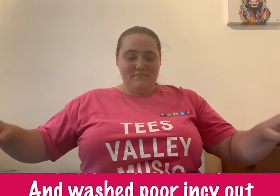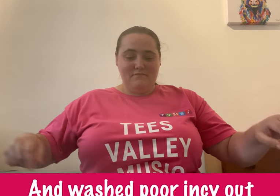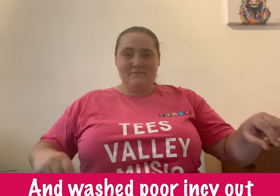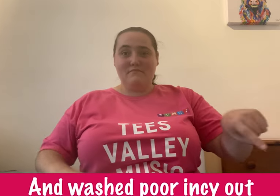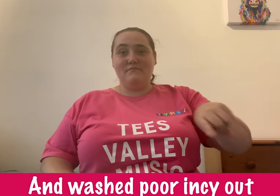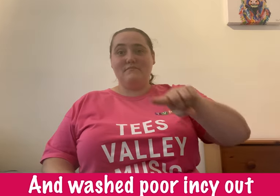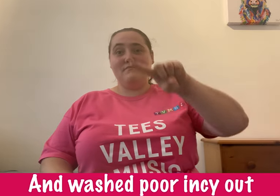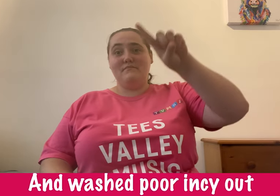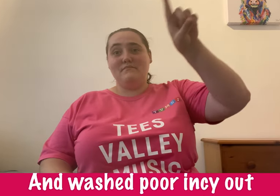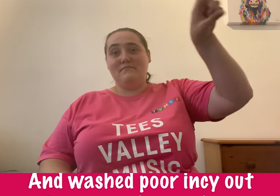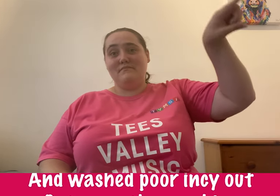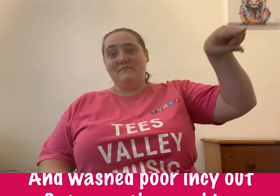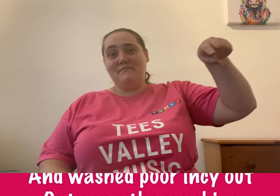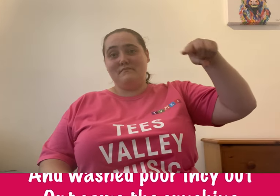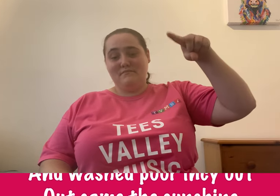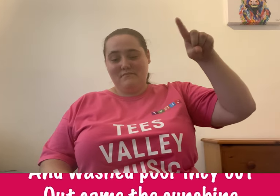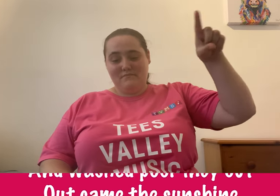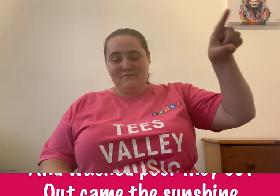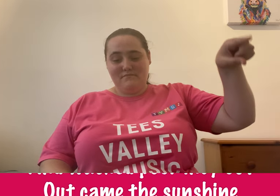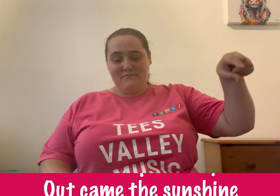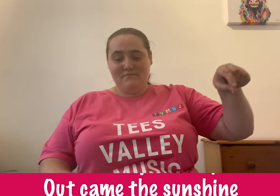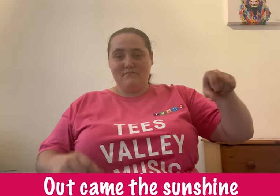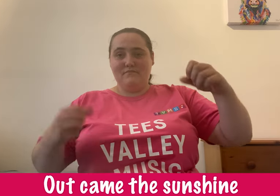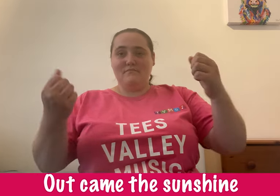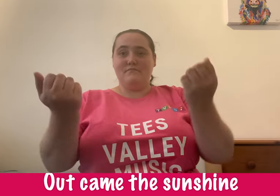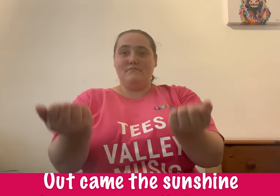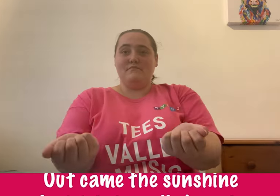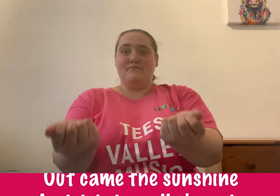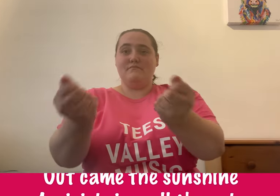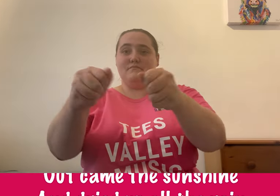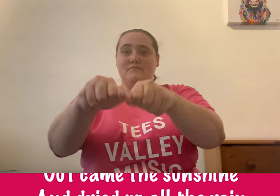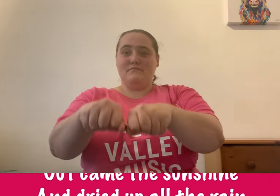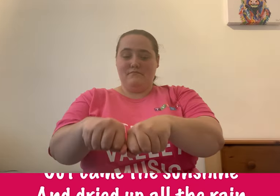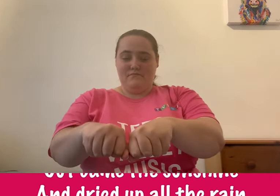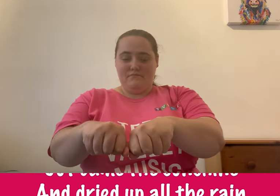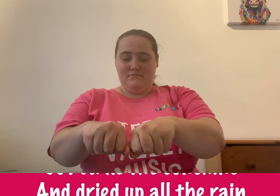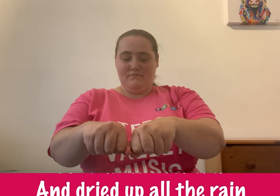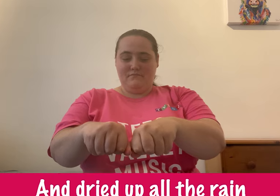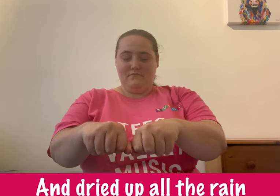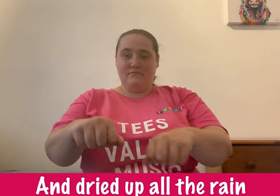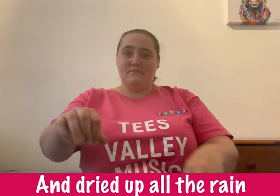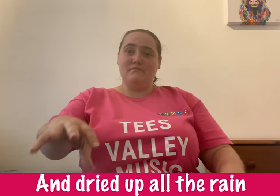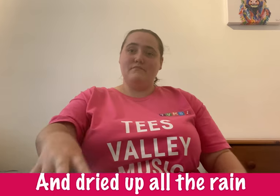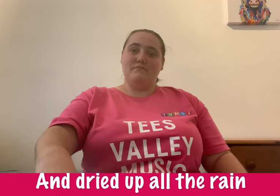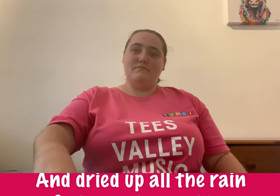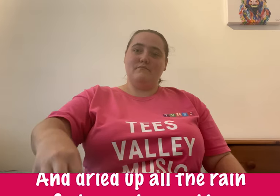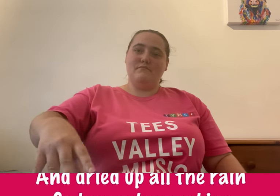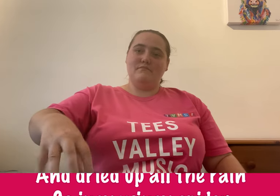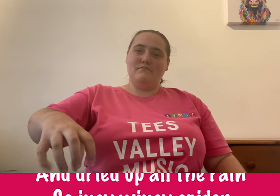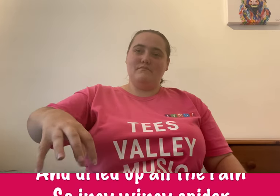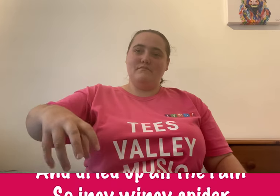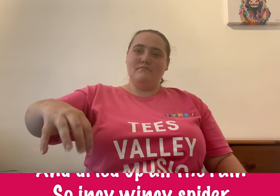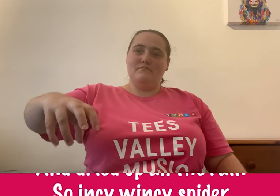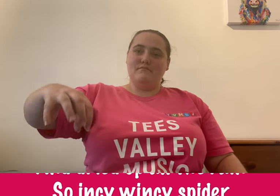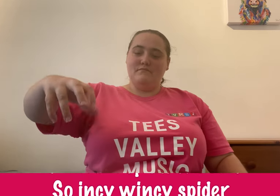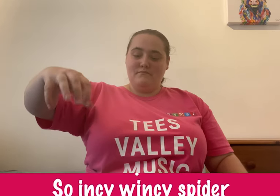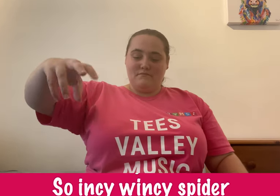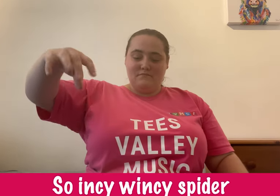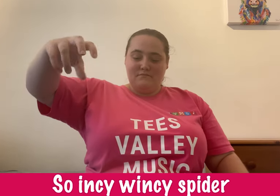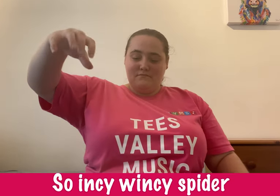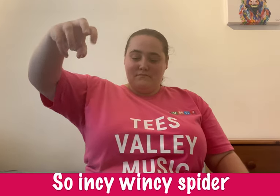Incy out. Out came the sunshine and dried up all the rain. So Incy